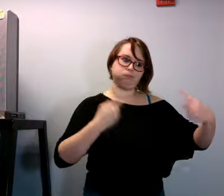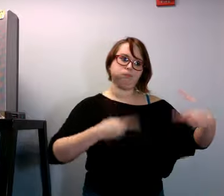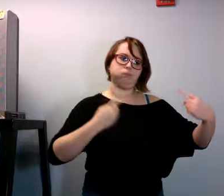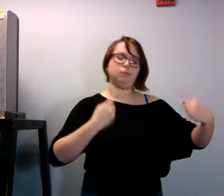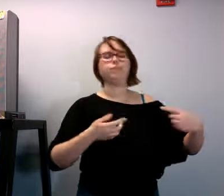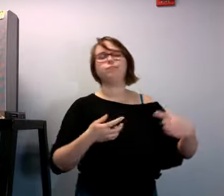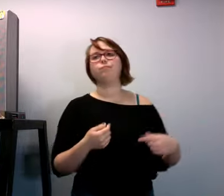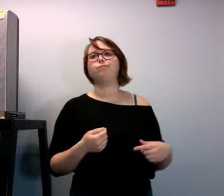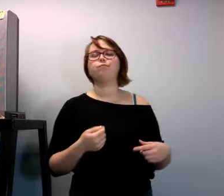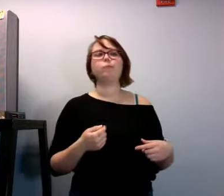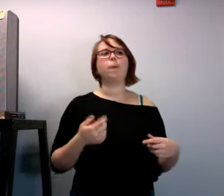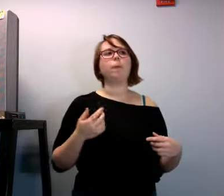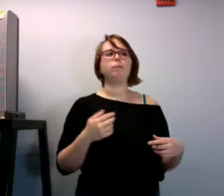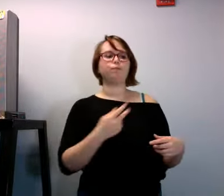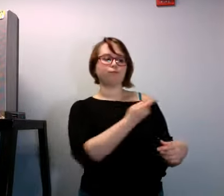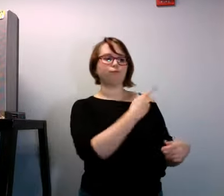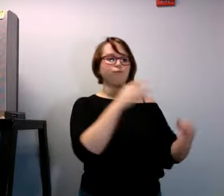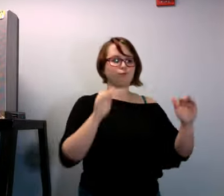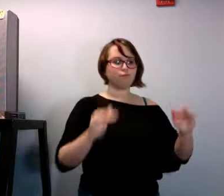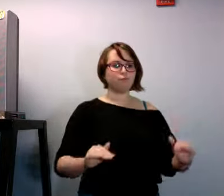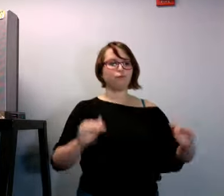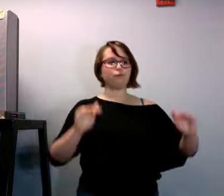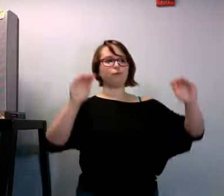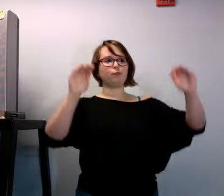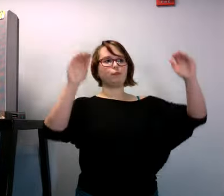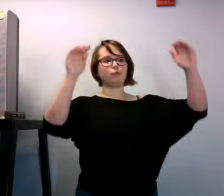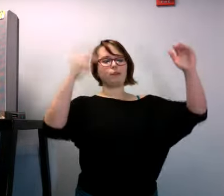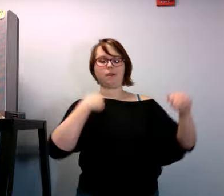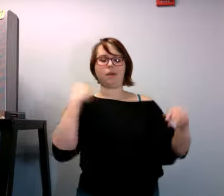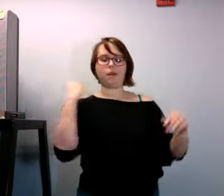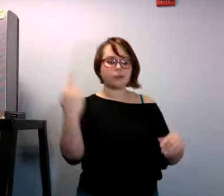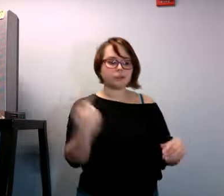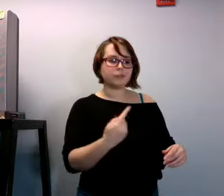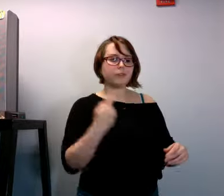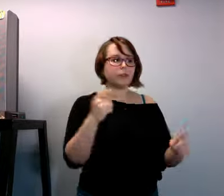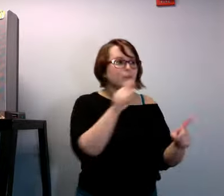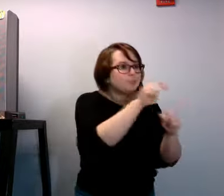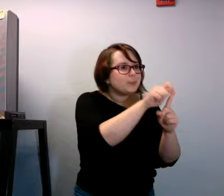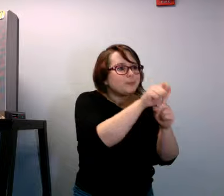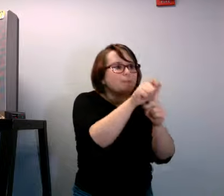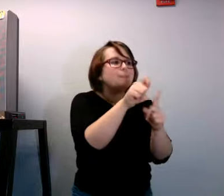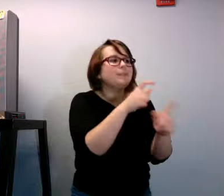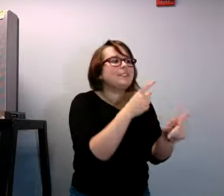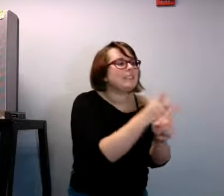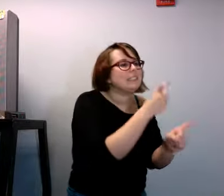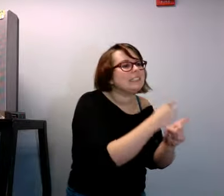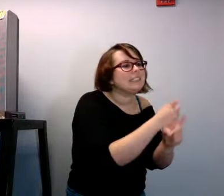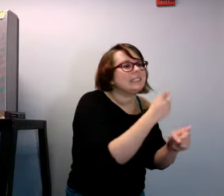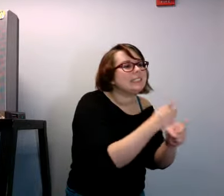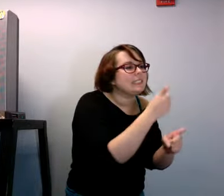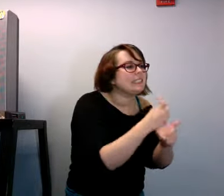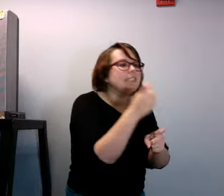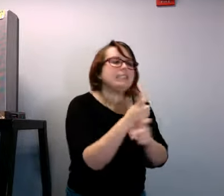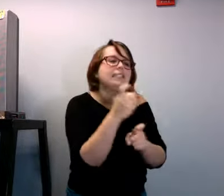grew up, I was always kind of picking on my brother. I always picked on him. I would always hit him. I would always make him